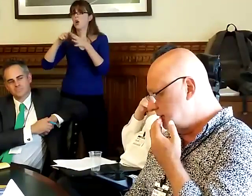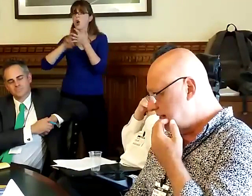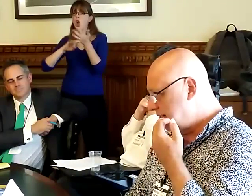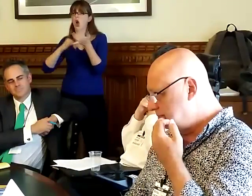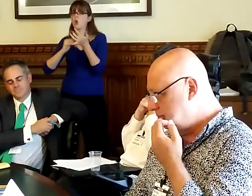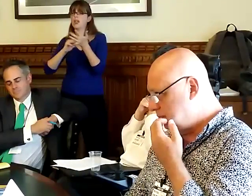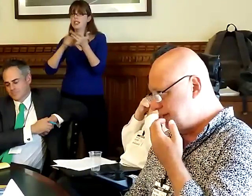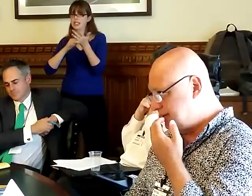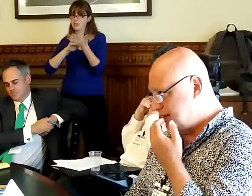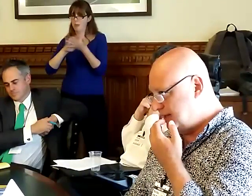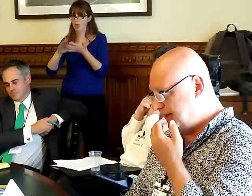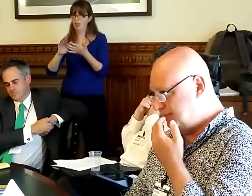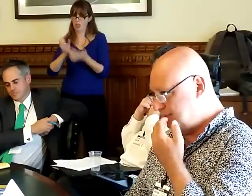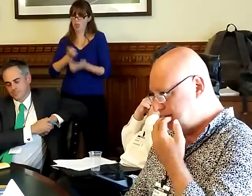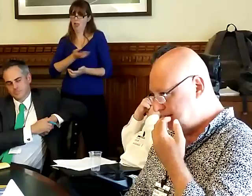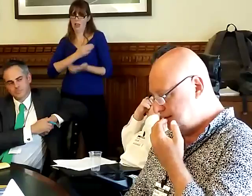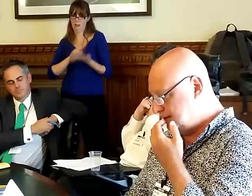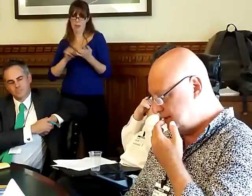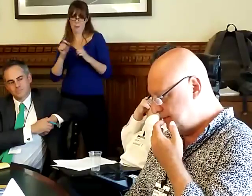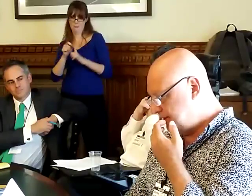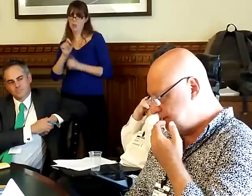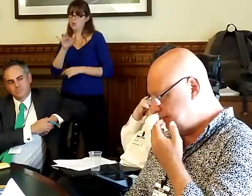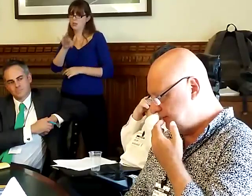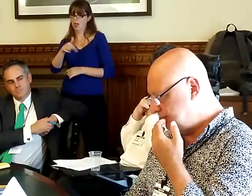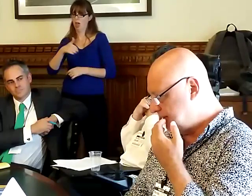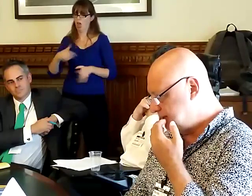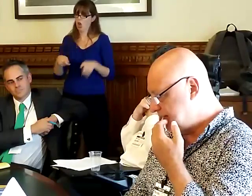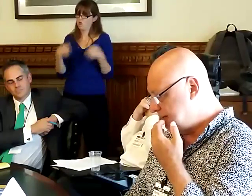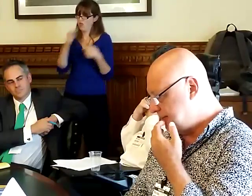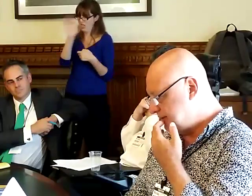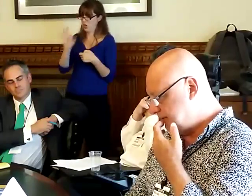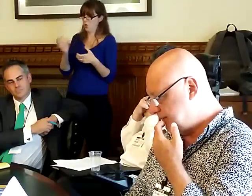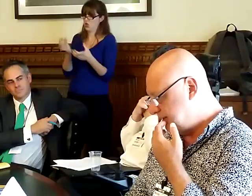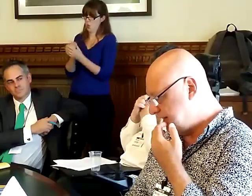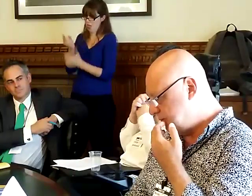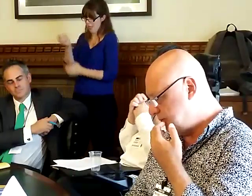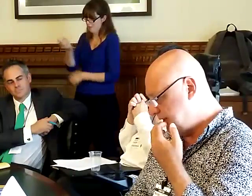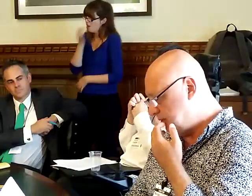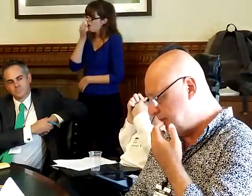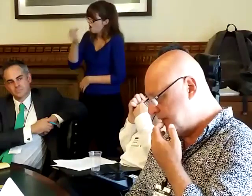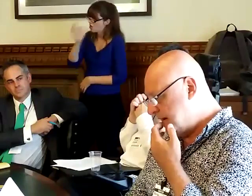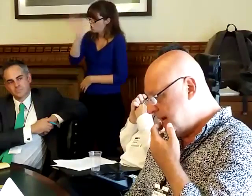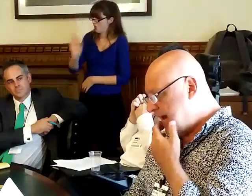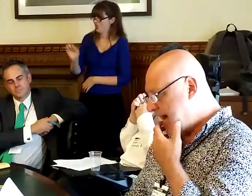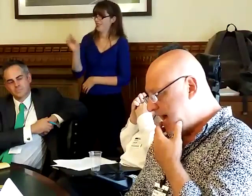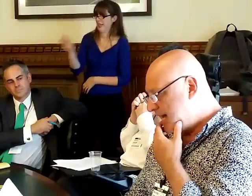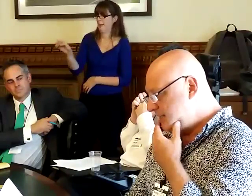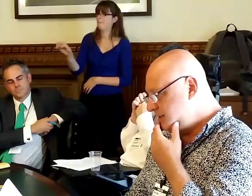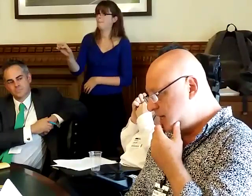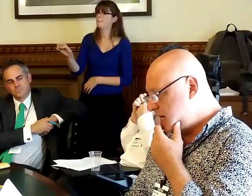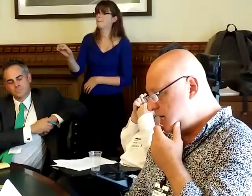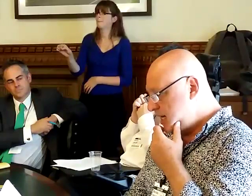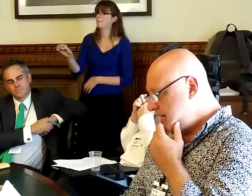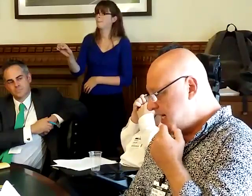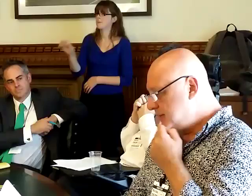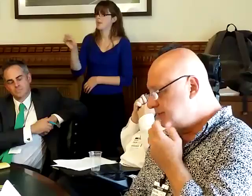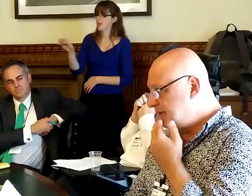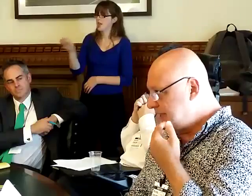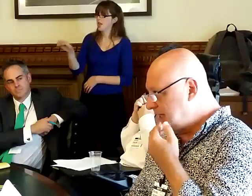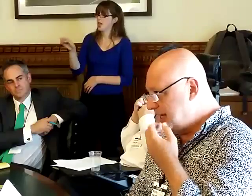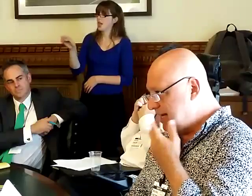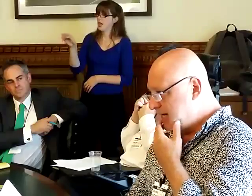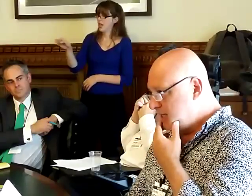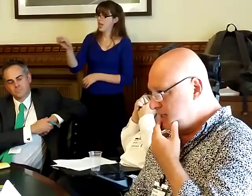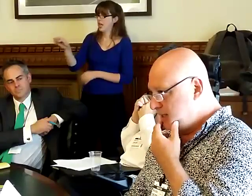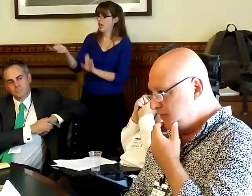raised this with him and the Minister, Shadow Minister for Disabled People. And he